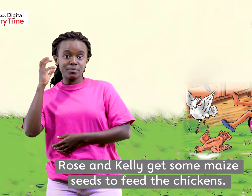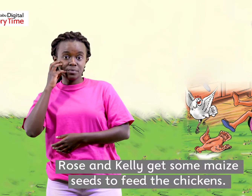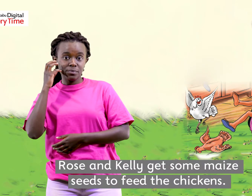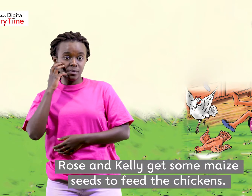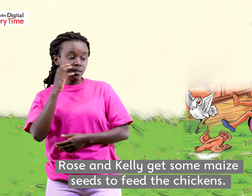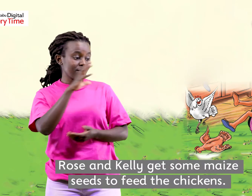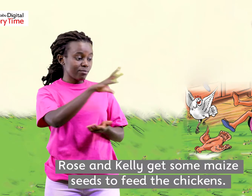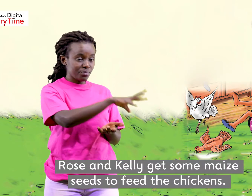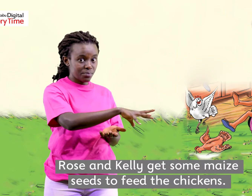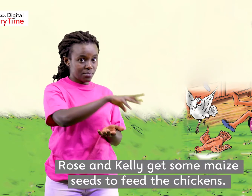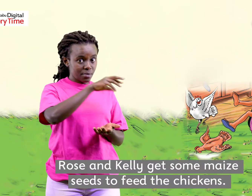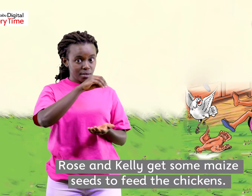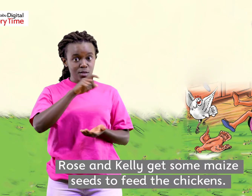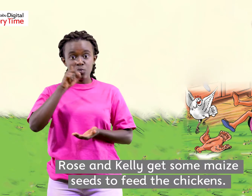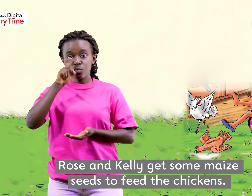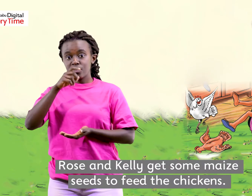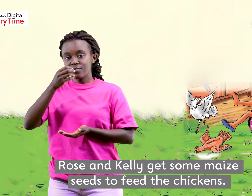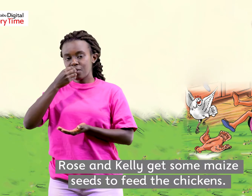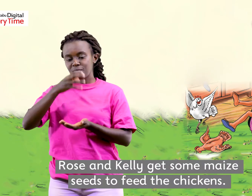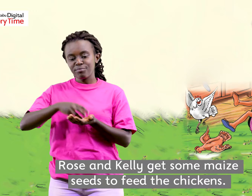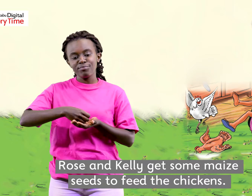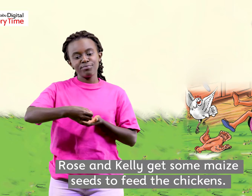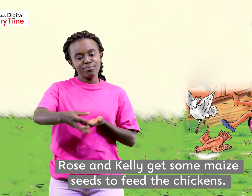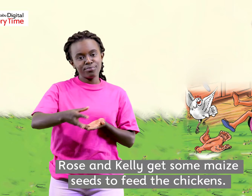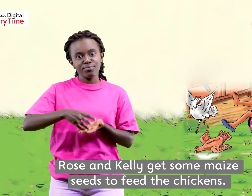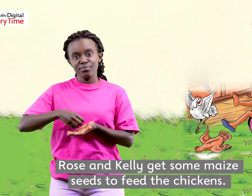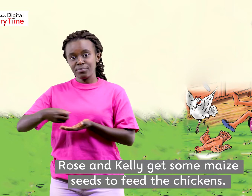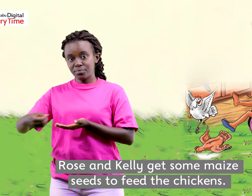Rose and Kelly get some maize seeds to feed the chicken.